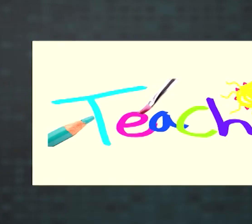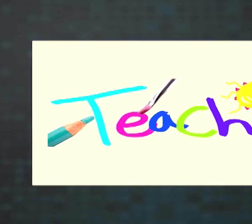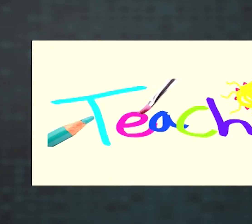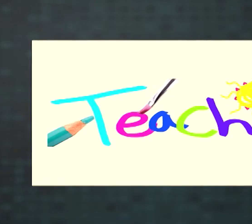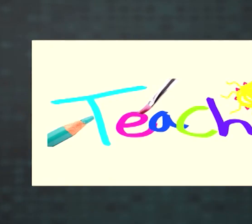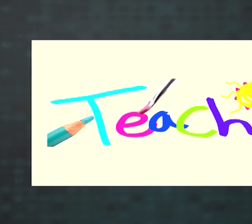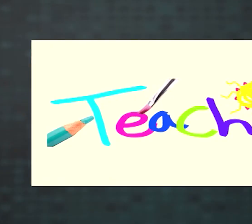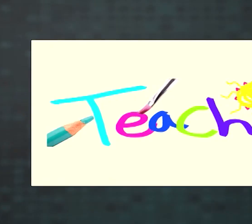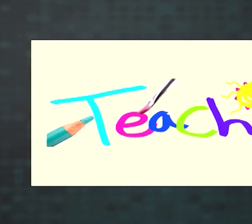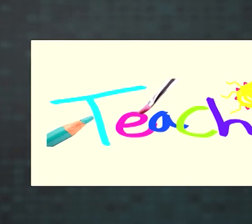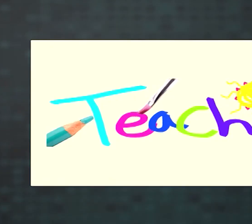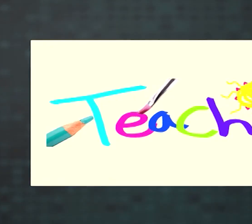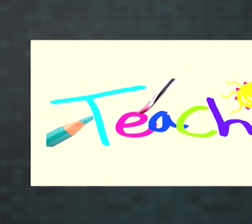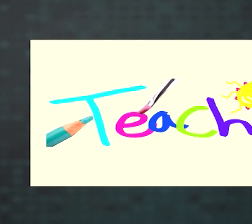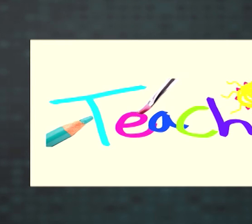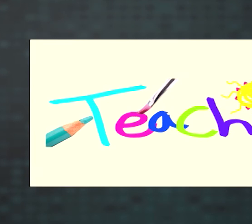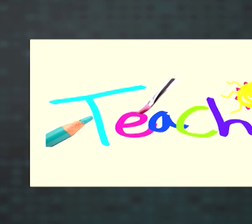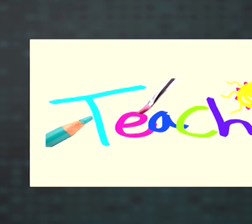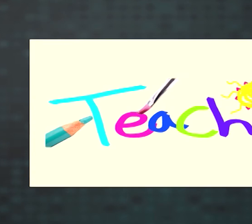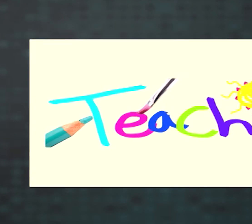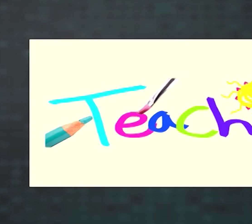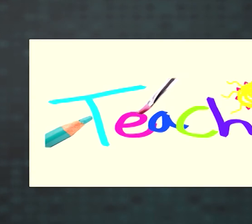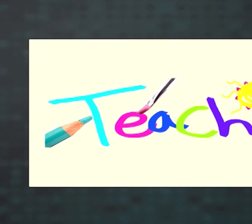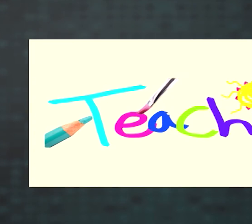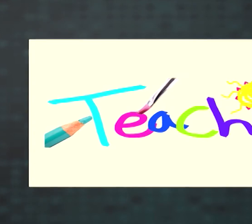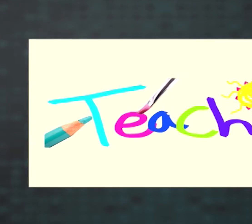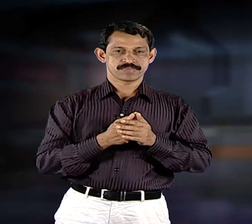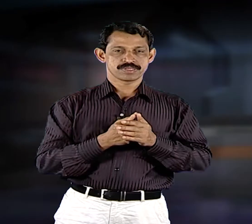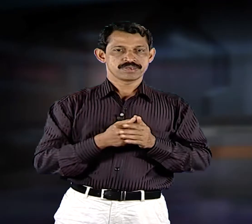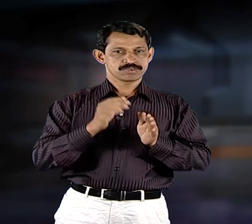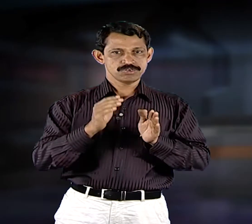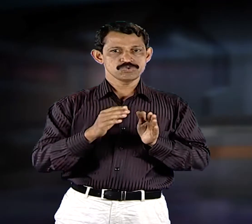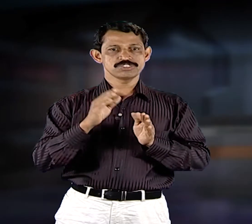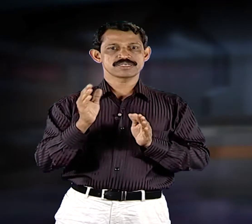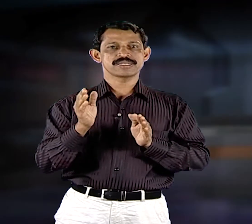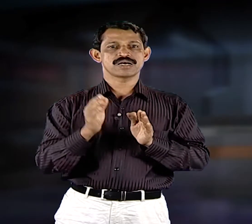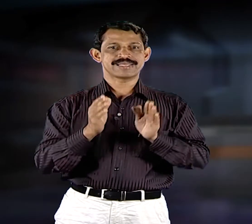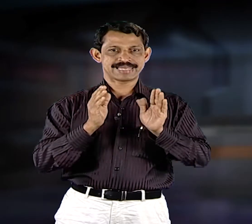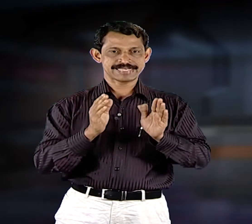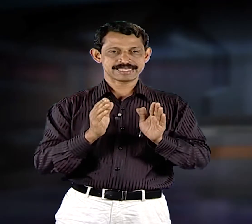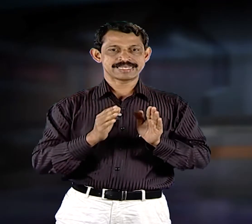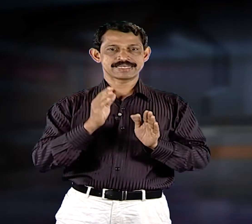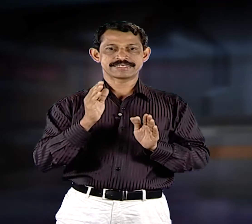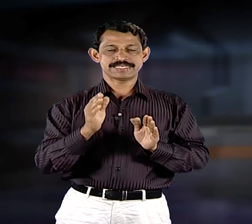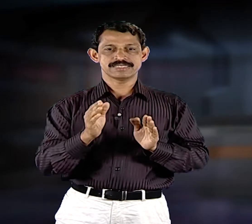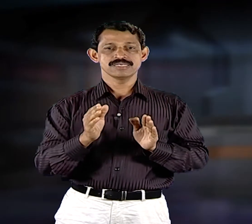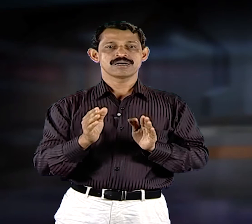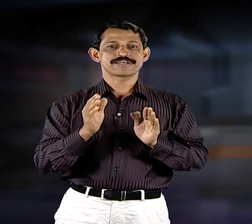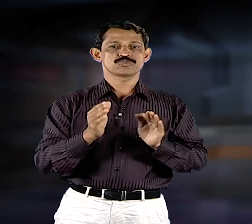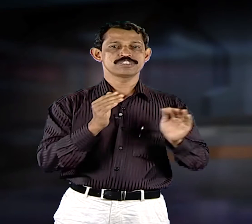teacher, the child and the environment is never same. No two children are alike and neither are two